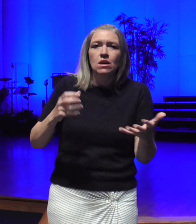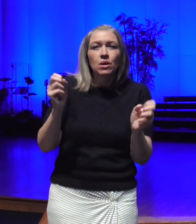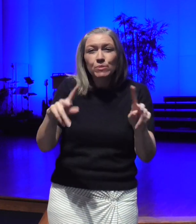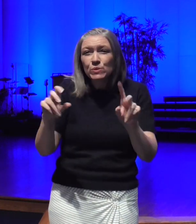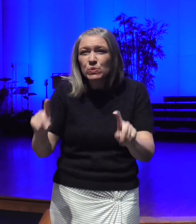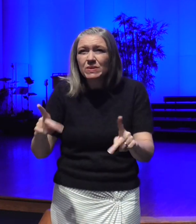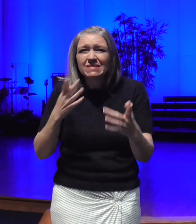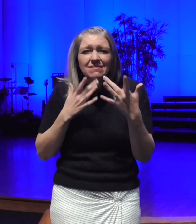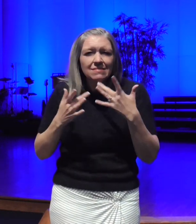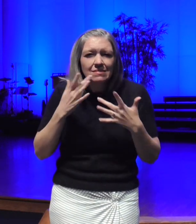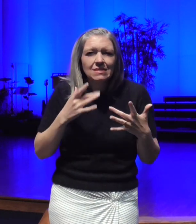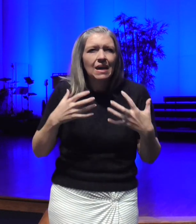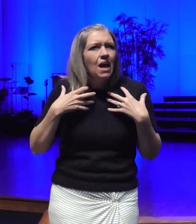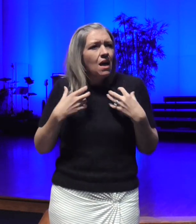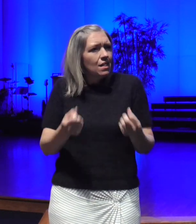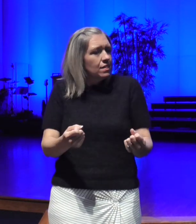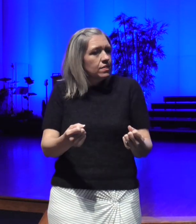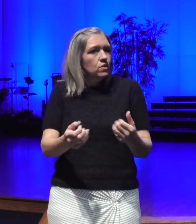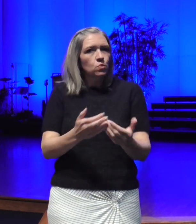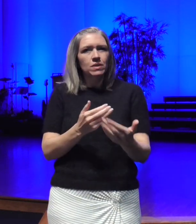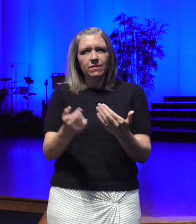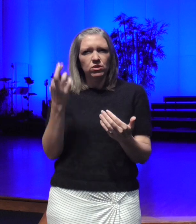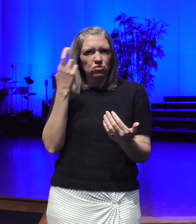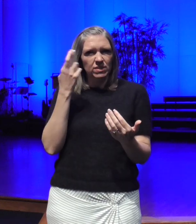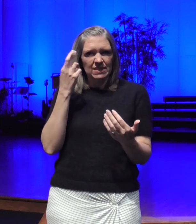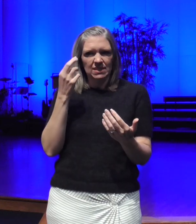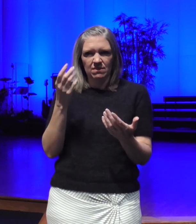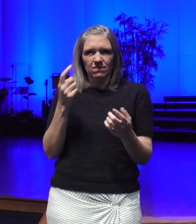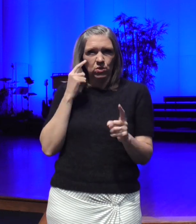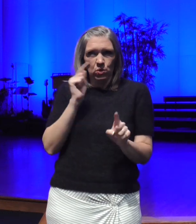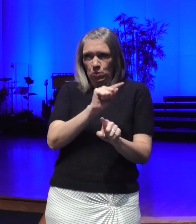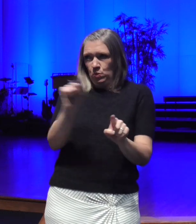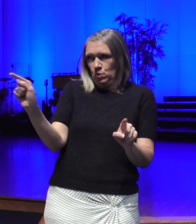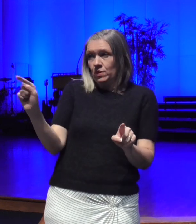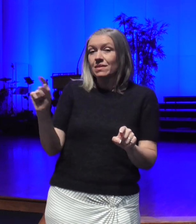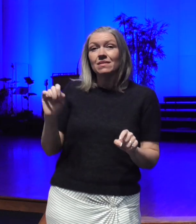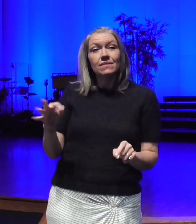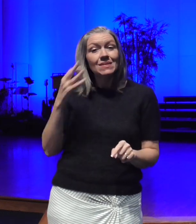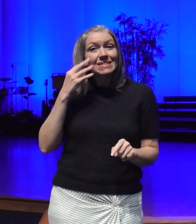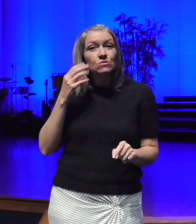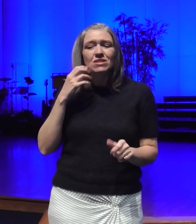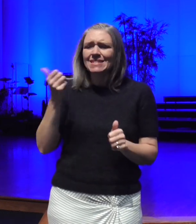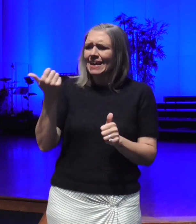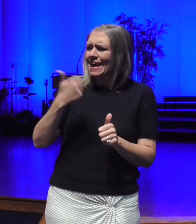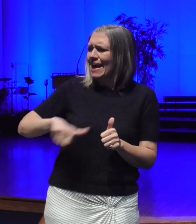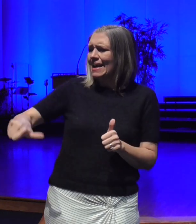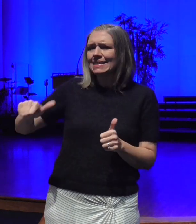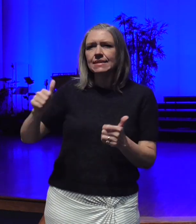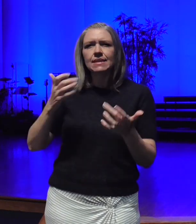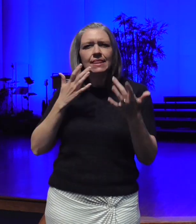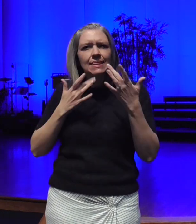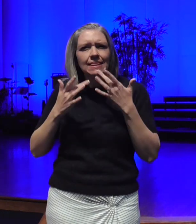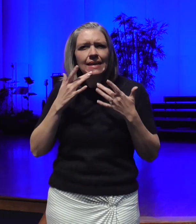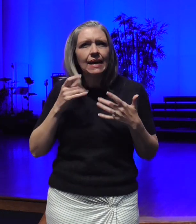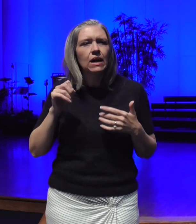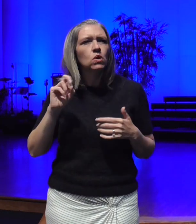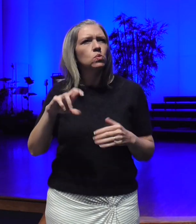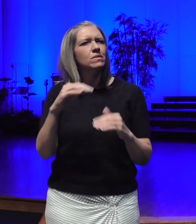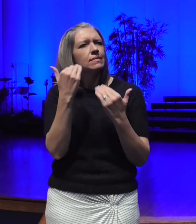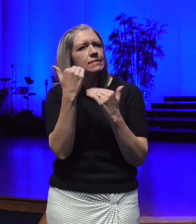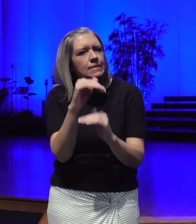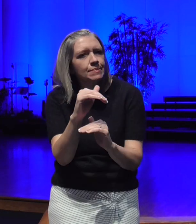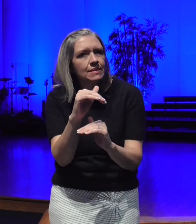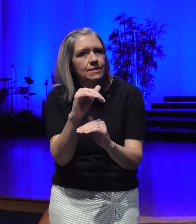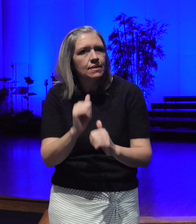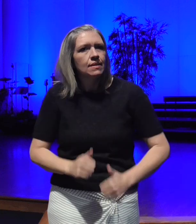or health or whatever it might be. If you are experiencing any lack or limitation in